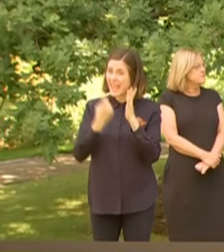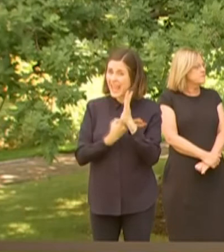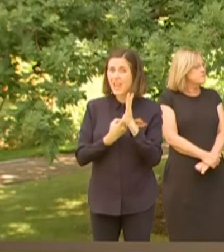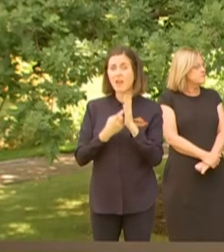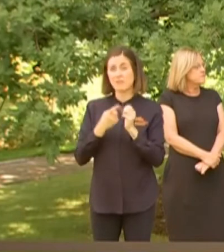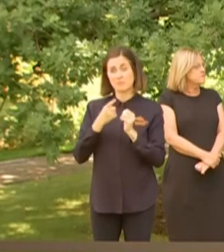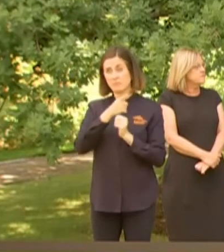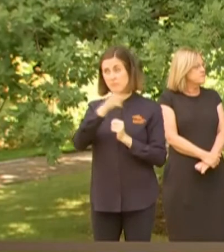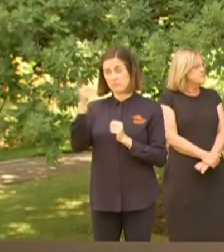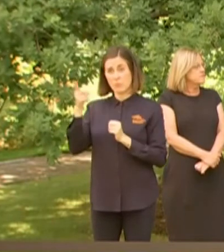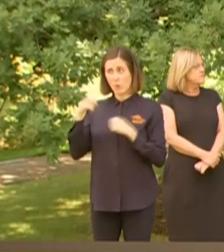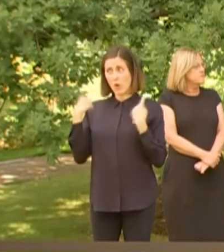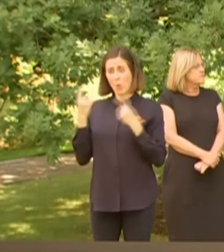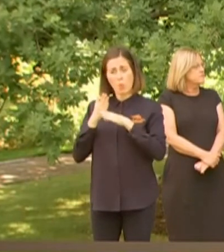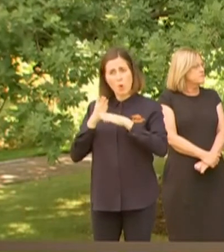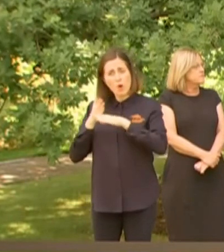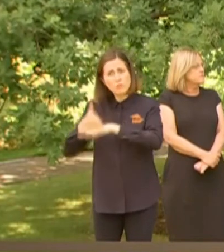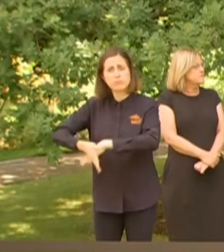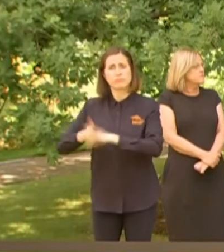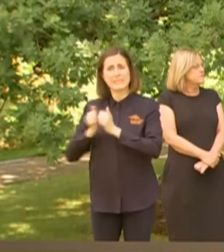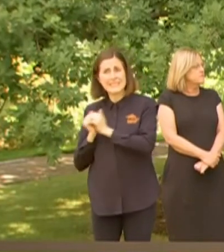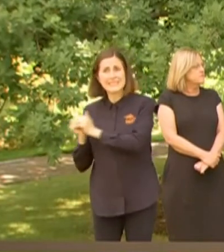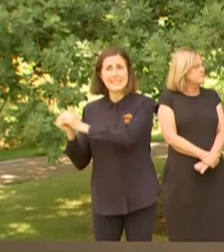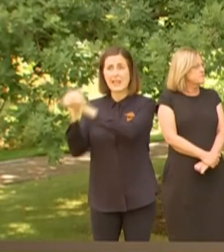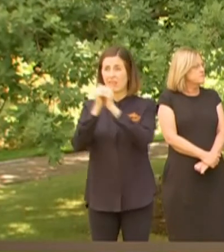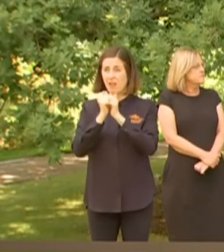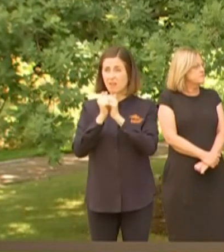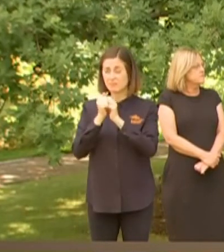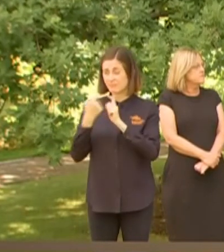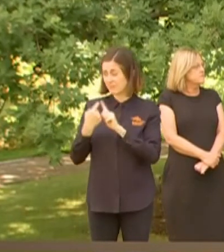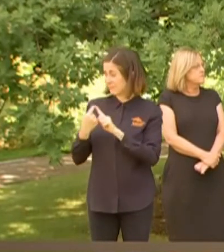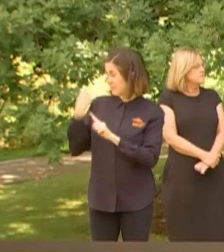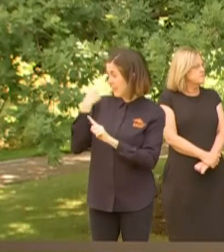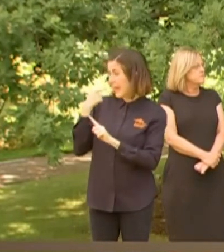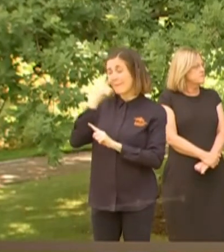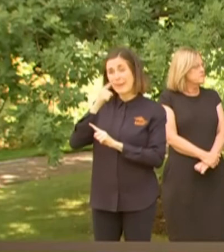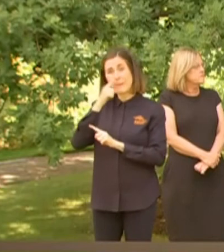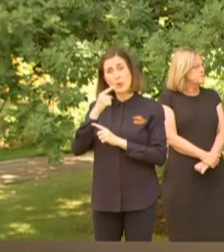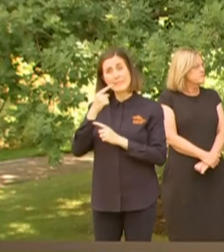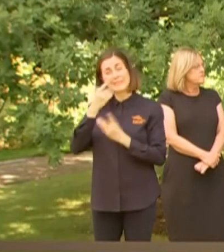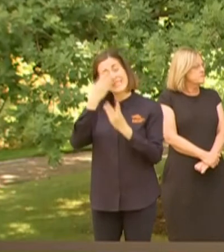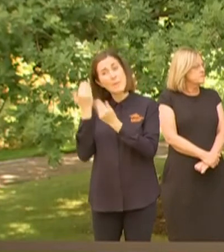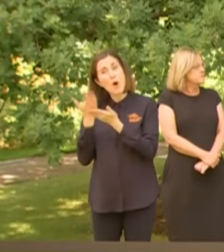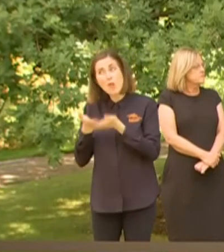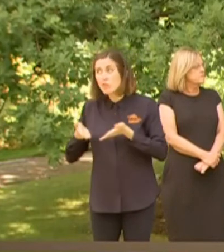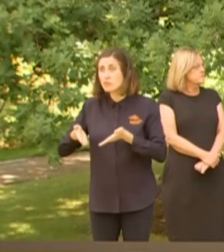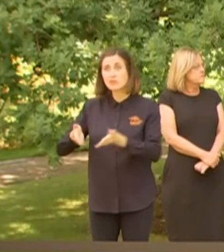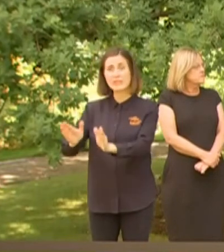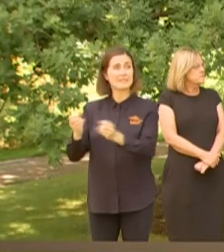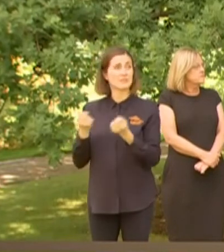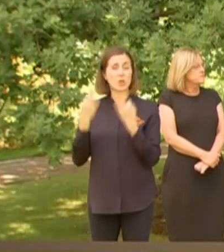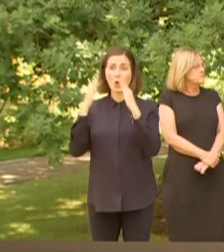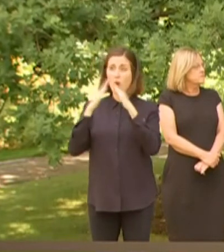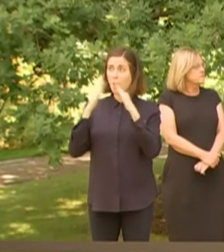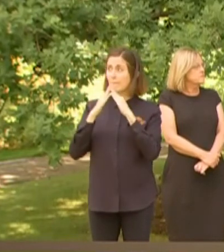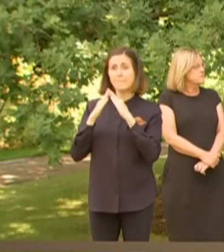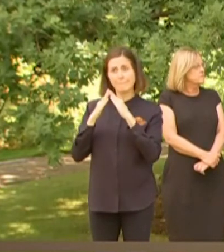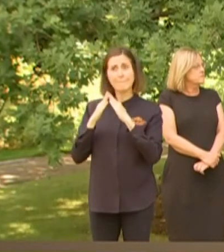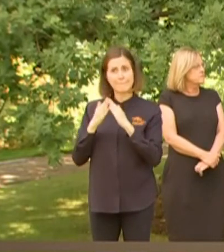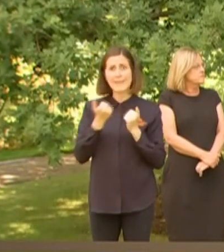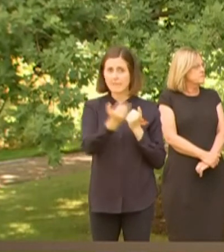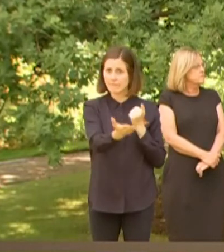able to have but a fraction of the people sleeping rough that would normally be doing that. And I think that is, if there's some positives to come out of this year, some of those things